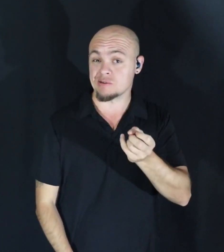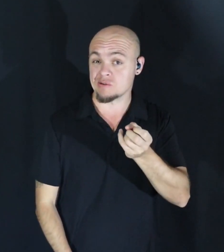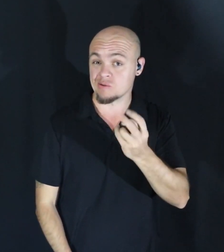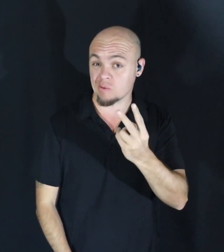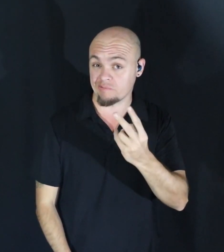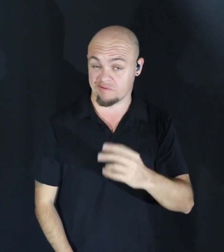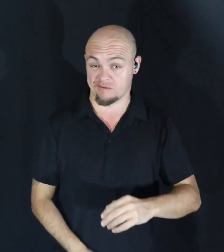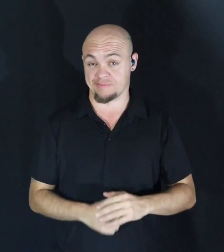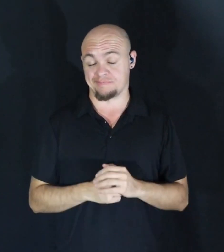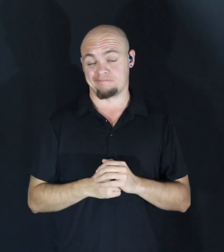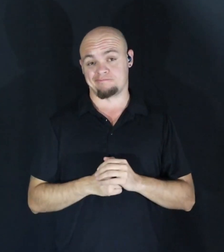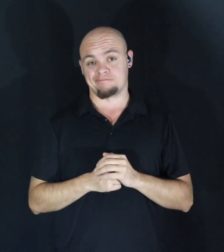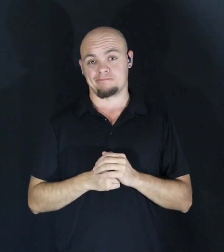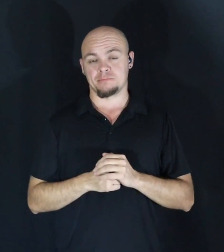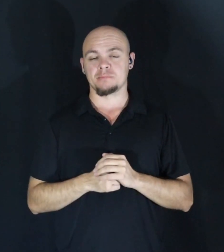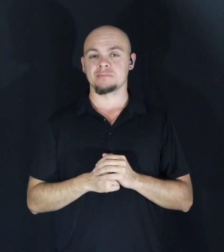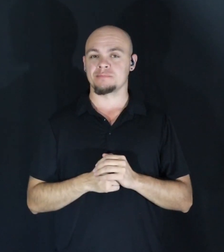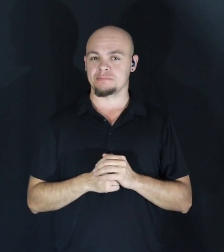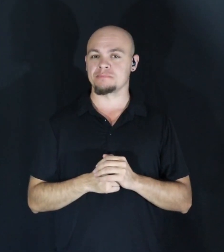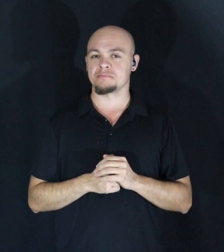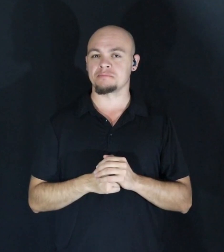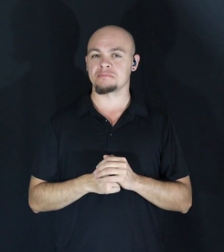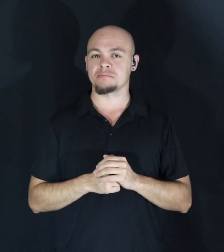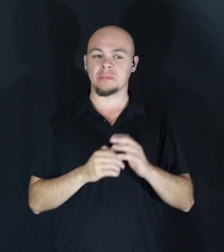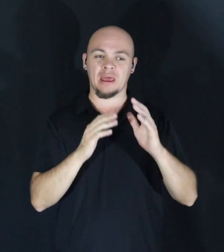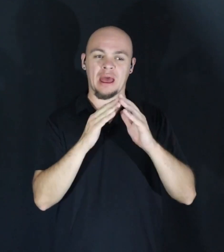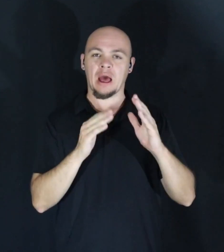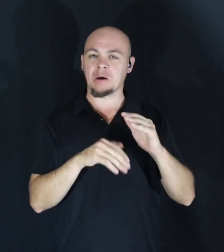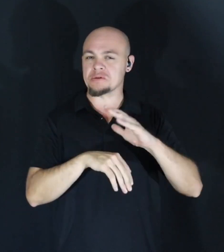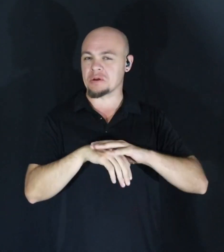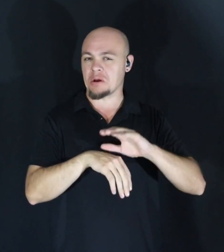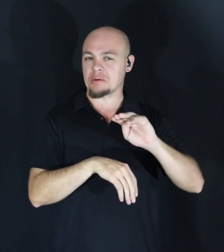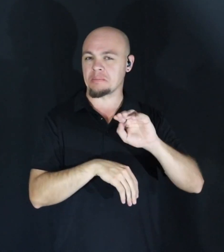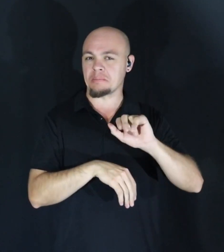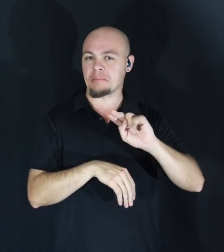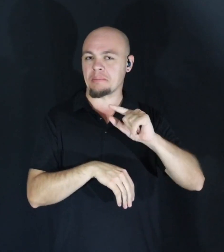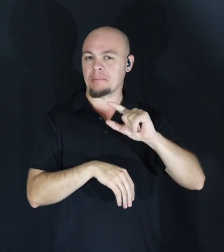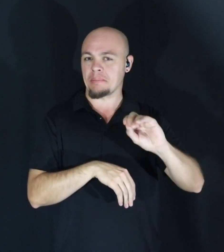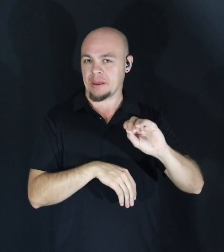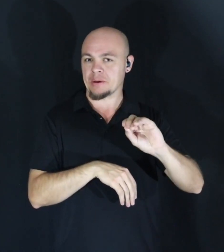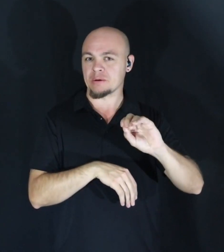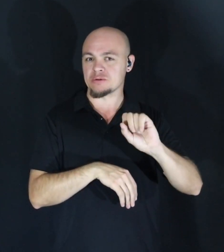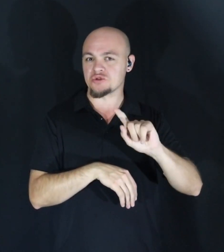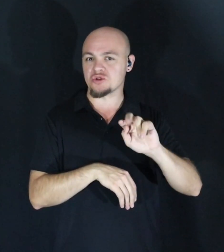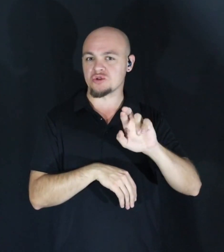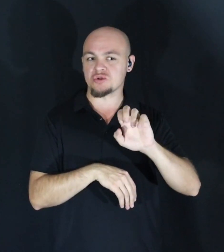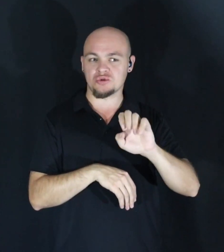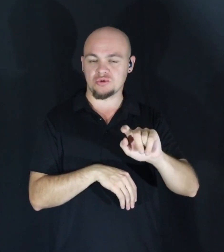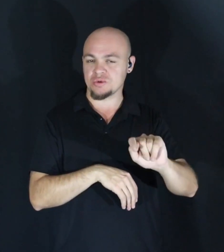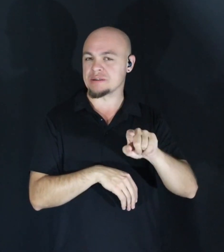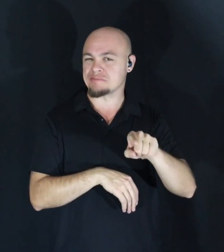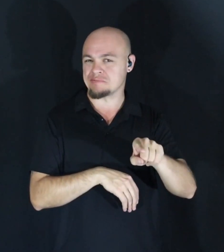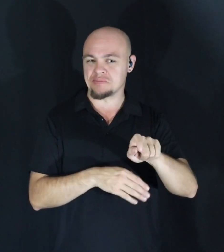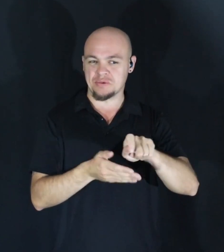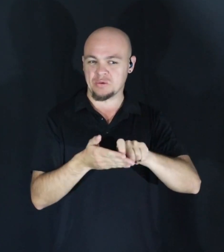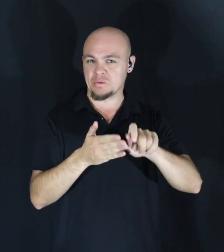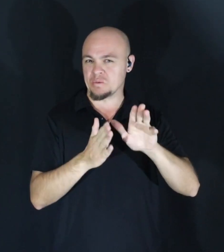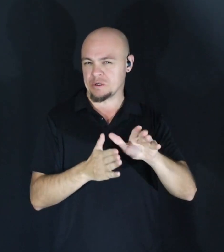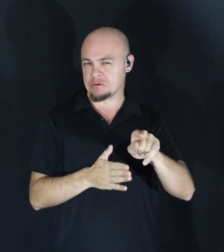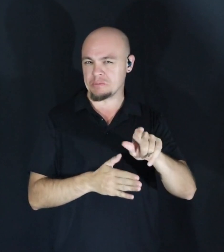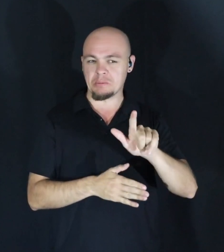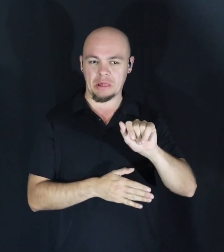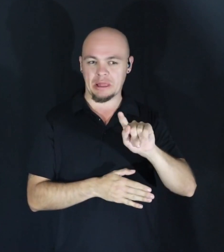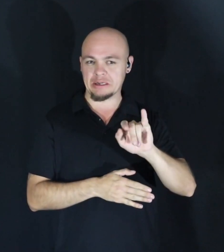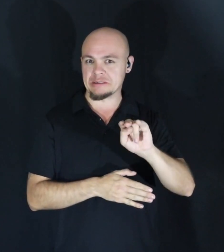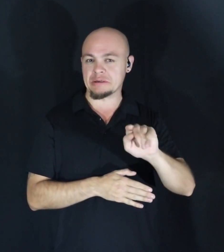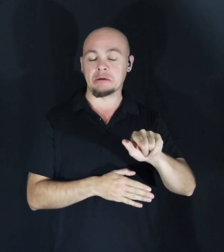old. It was The House on Mango Street by Sandra Cisneros, and it changed my life.